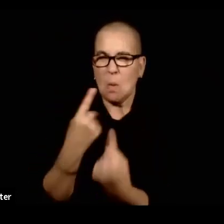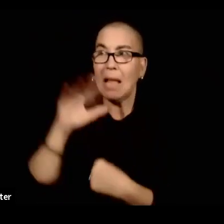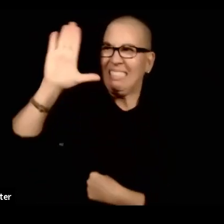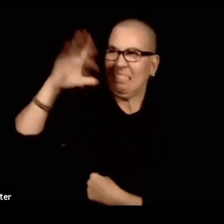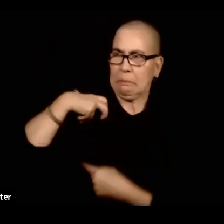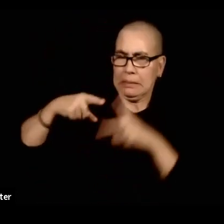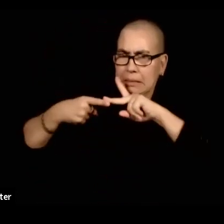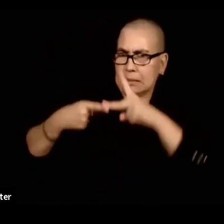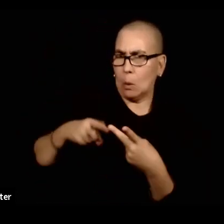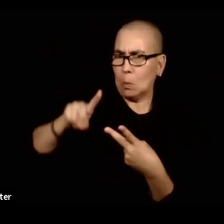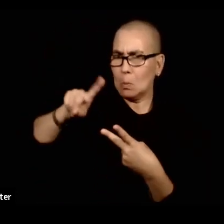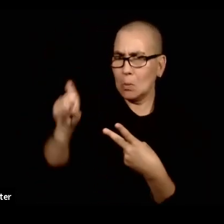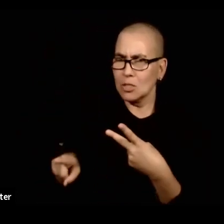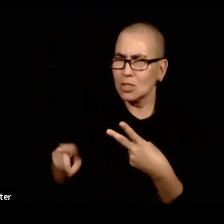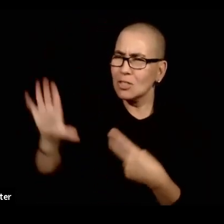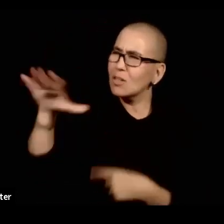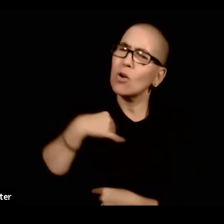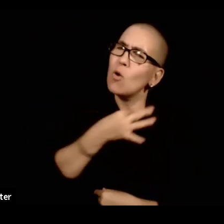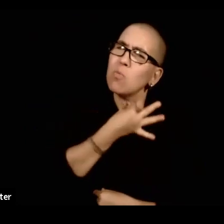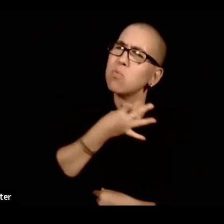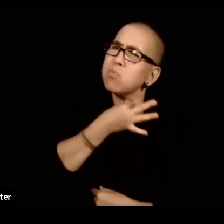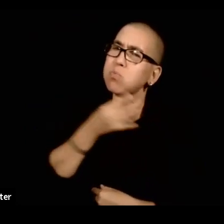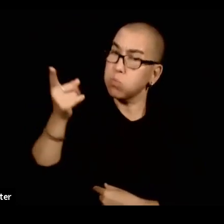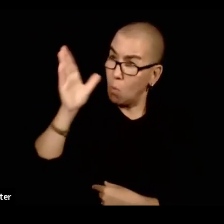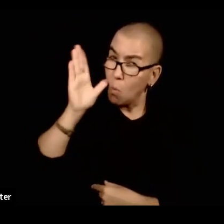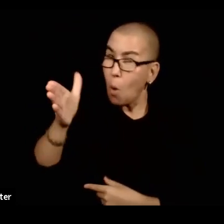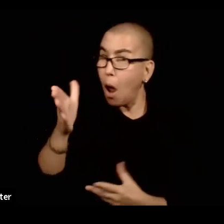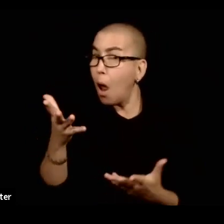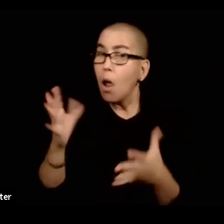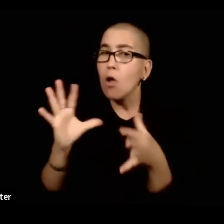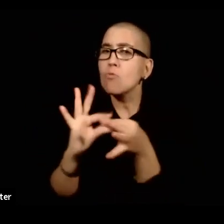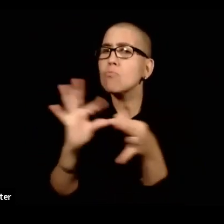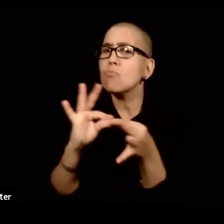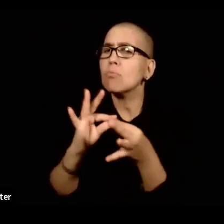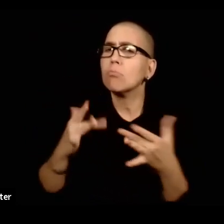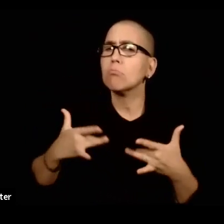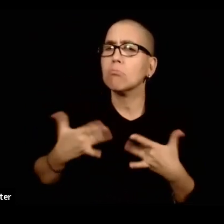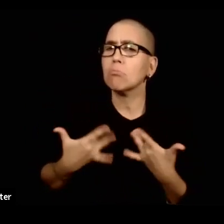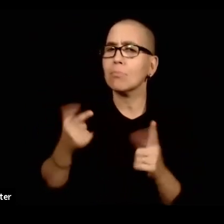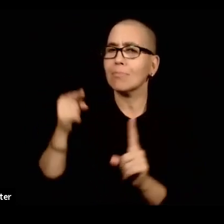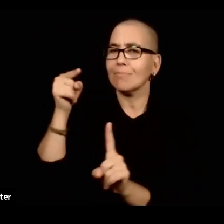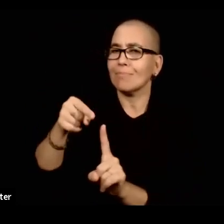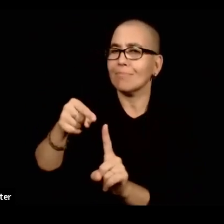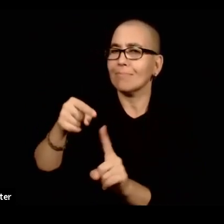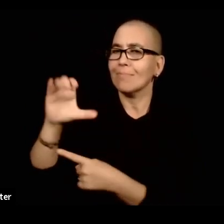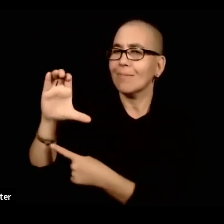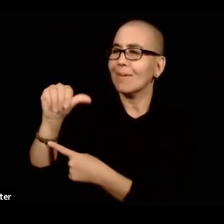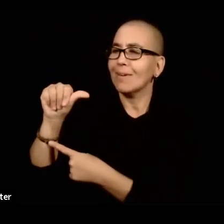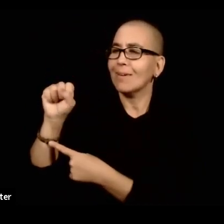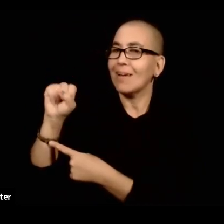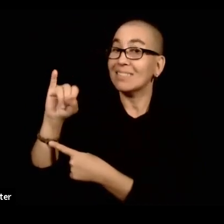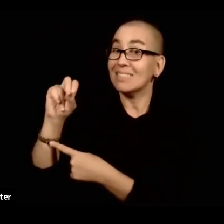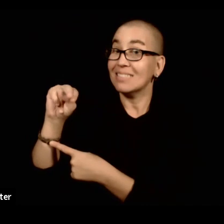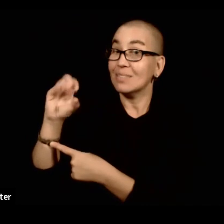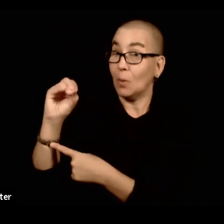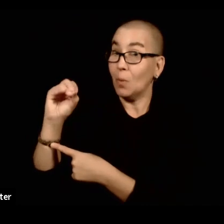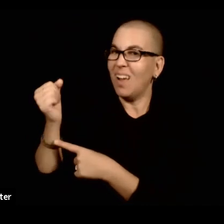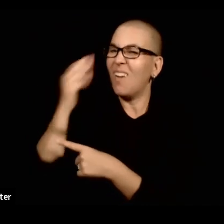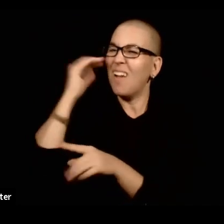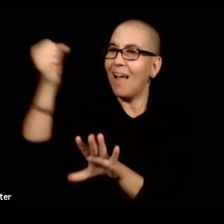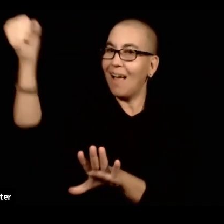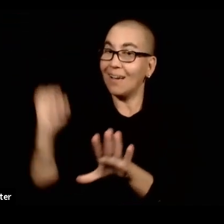or insight into what you're hearing from the casinos in Minnesota, whether you found any clusters connected to